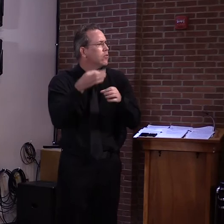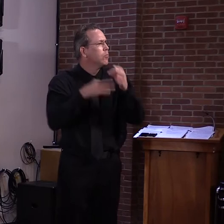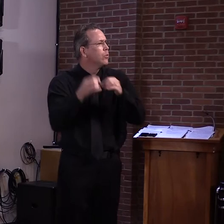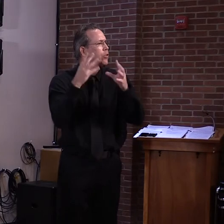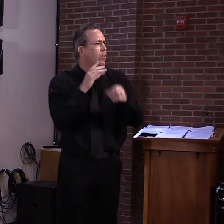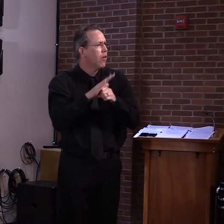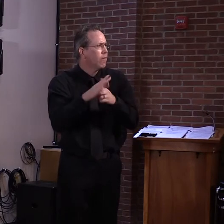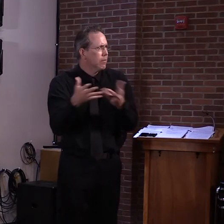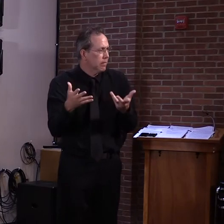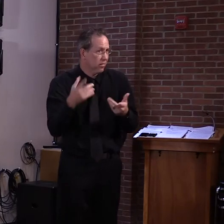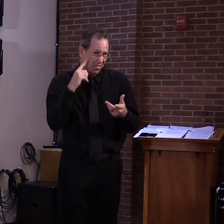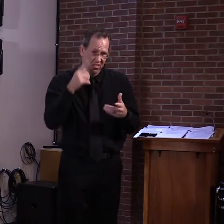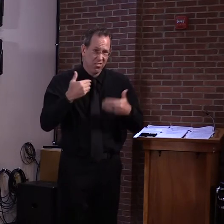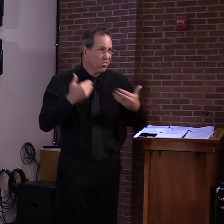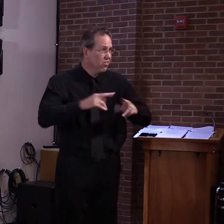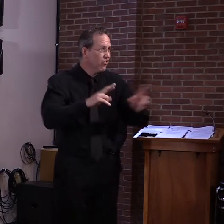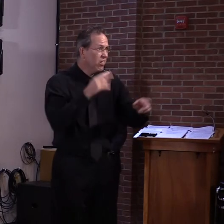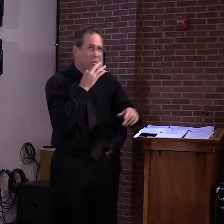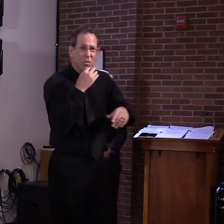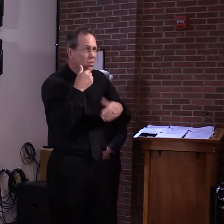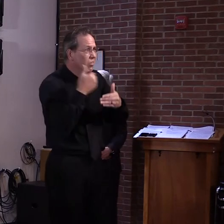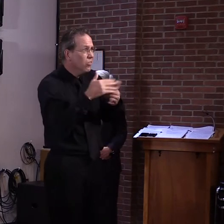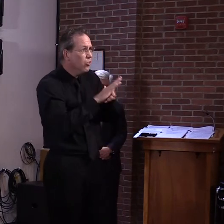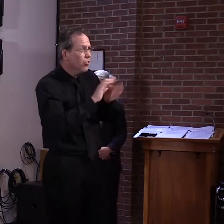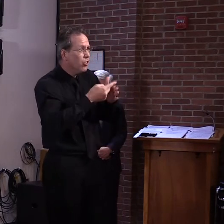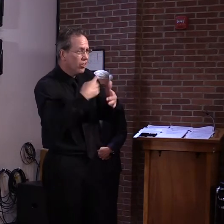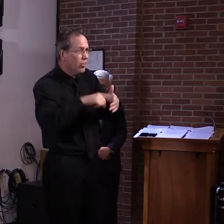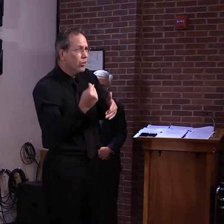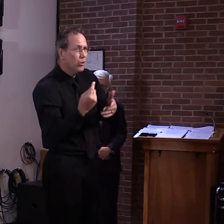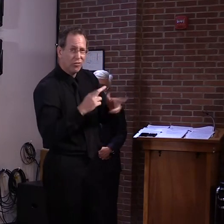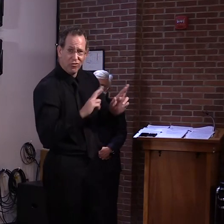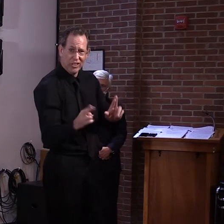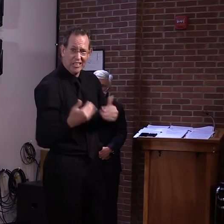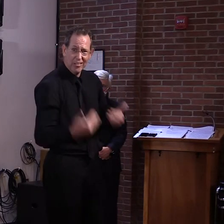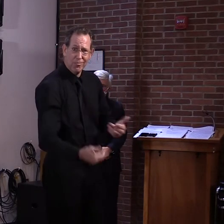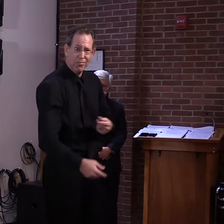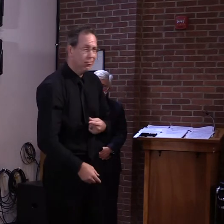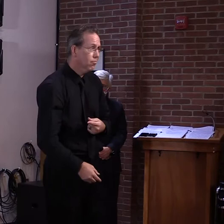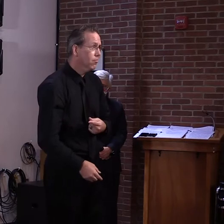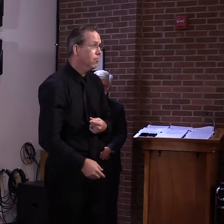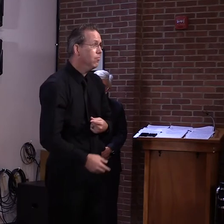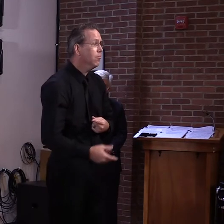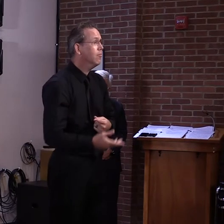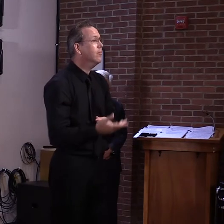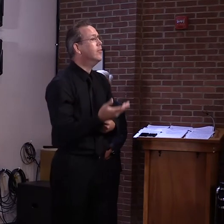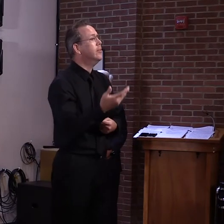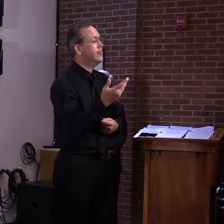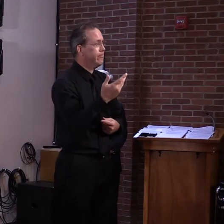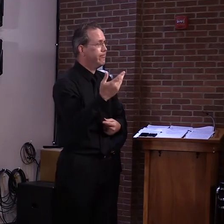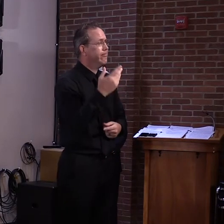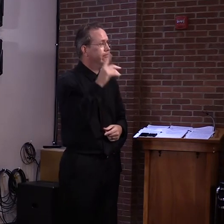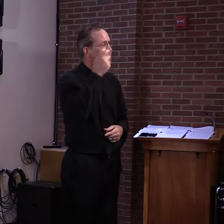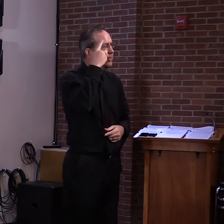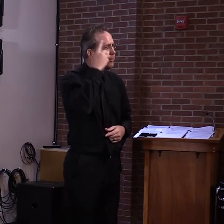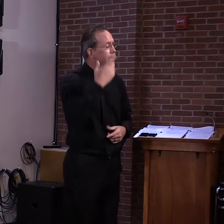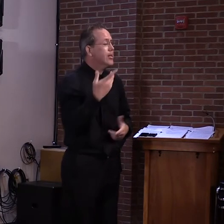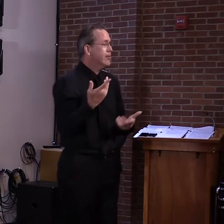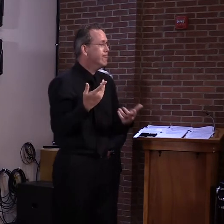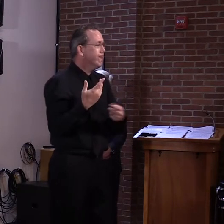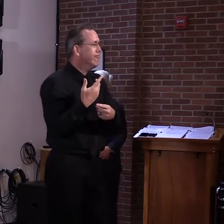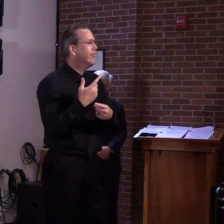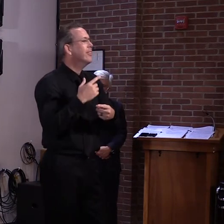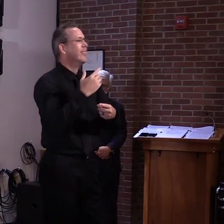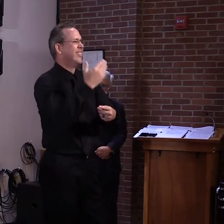any sort in terms of labor, teachers, and other areas, remember where we were like a